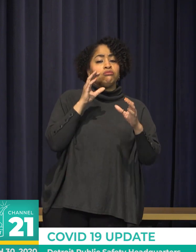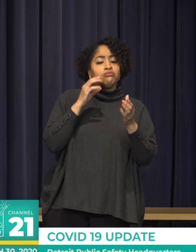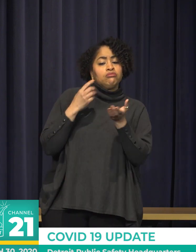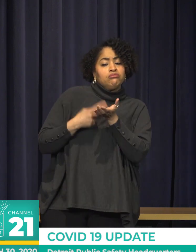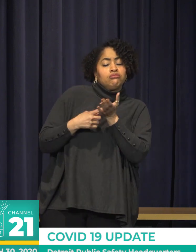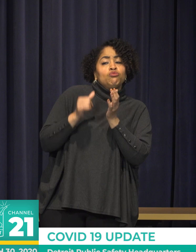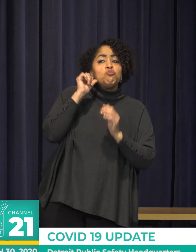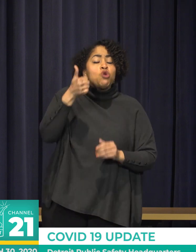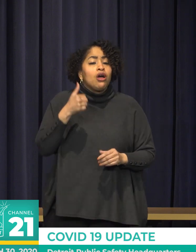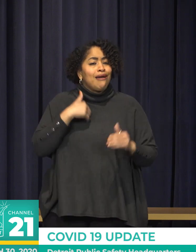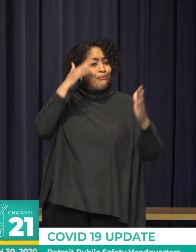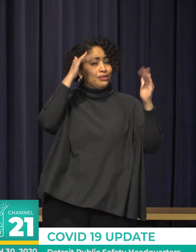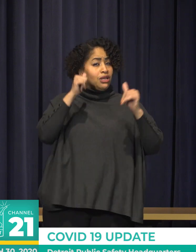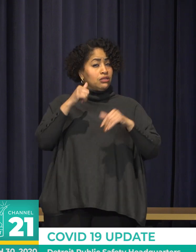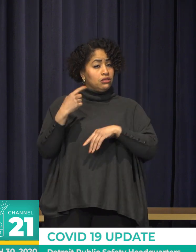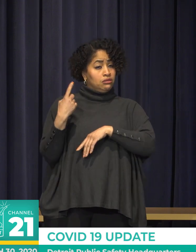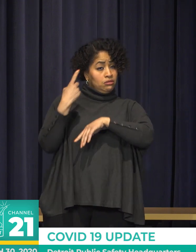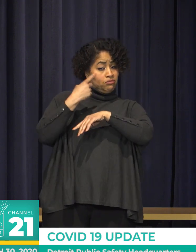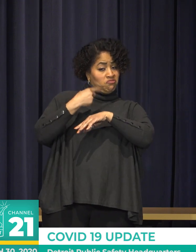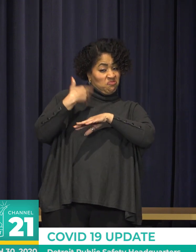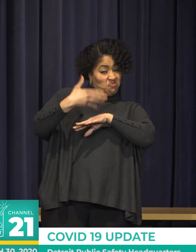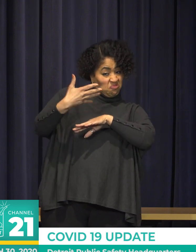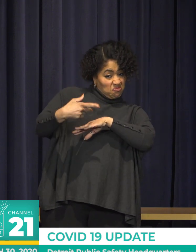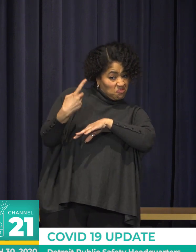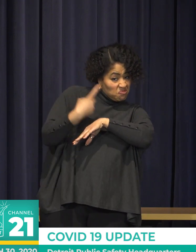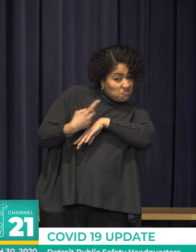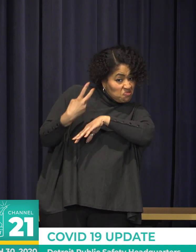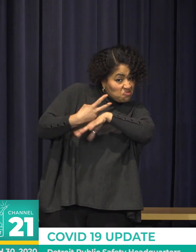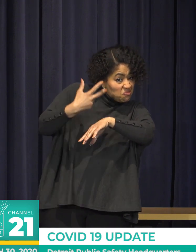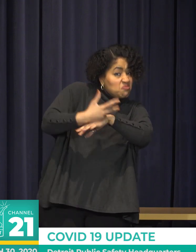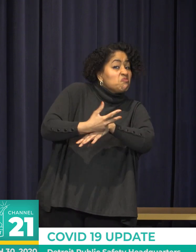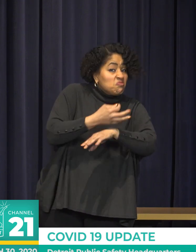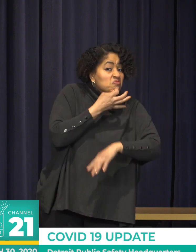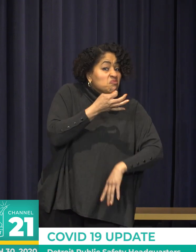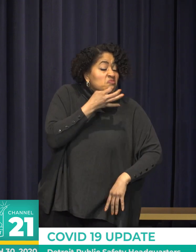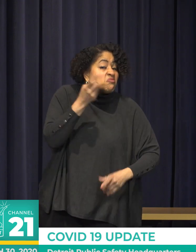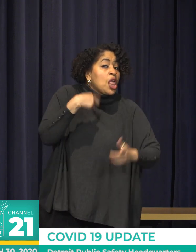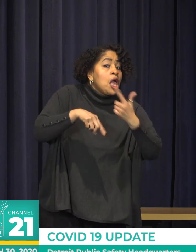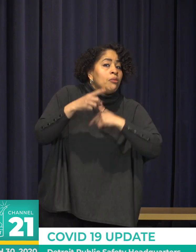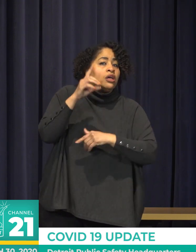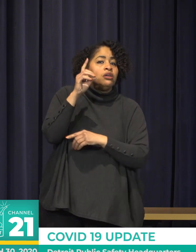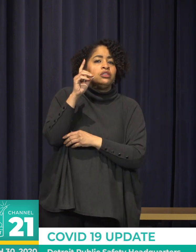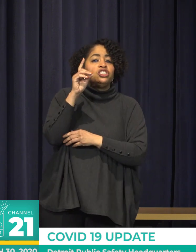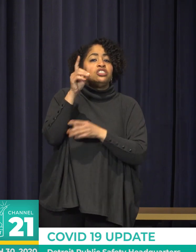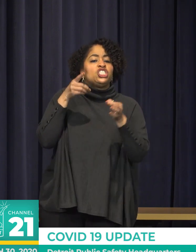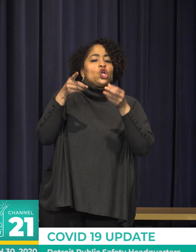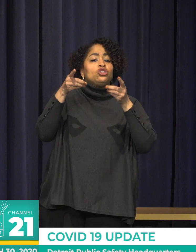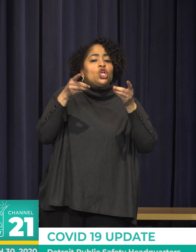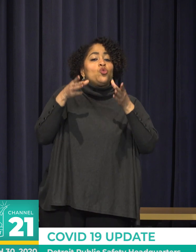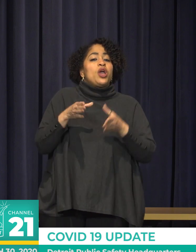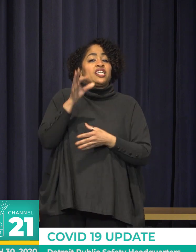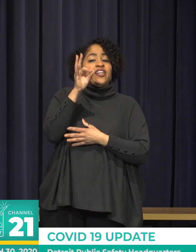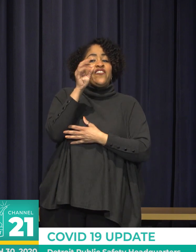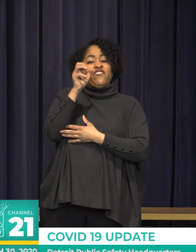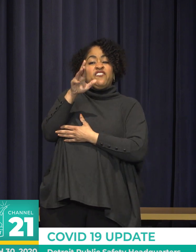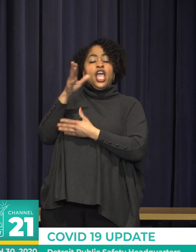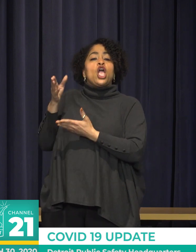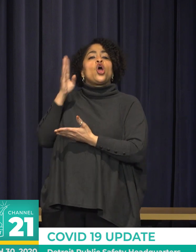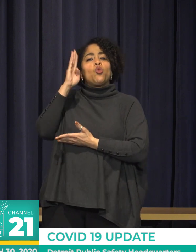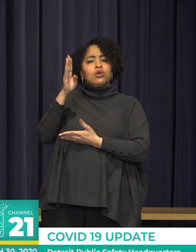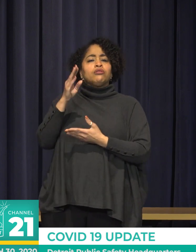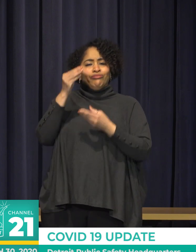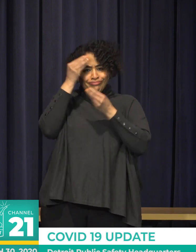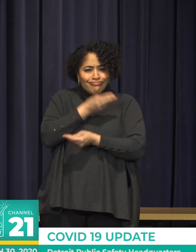I'm expecting in the next couple of days that Director Fair will issue a directive that will greatly